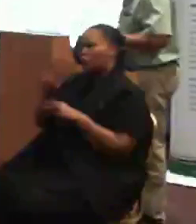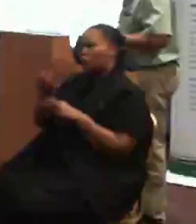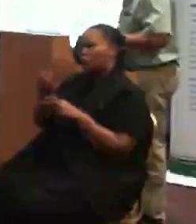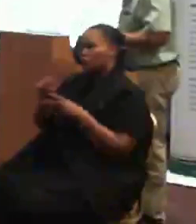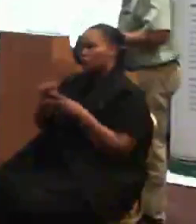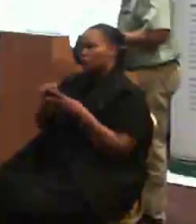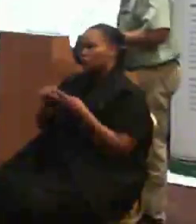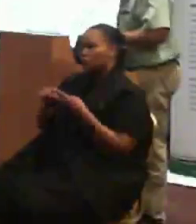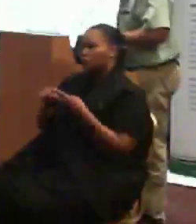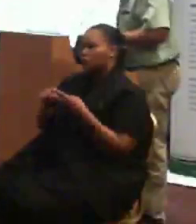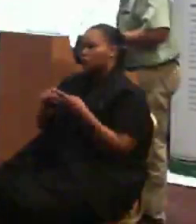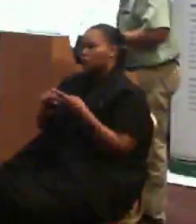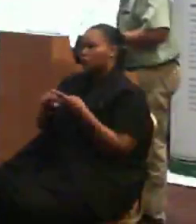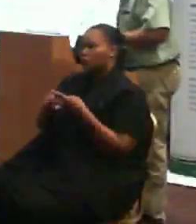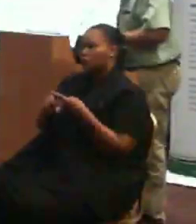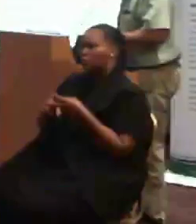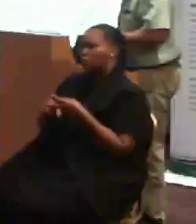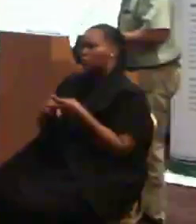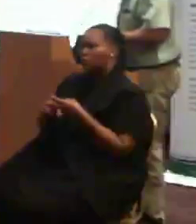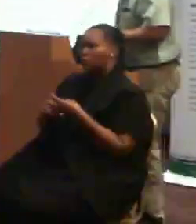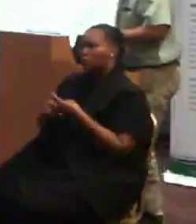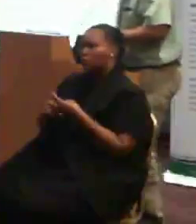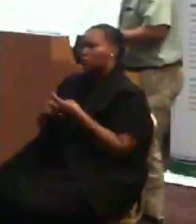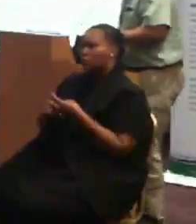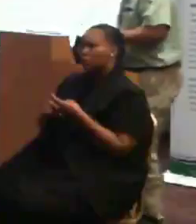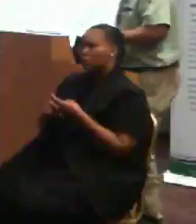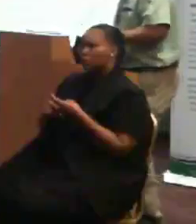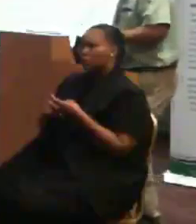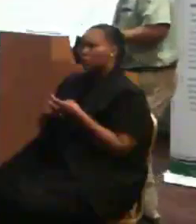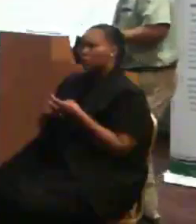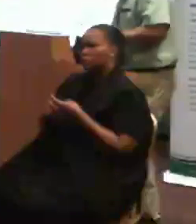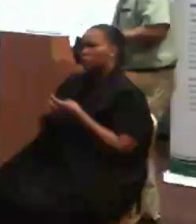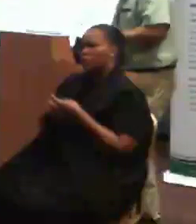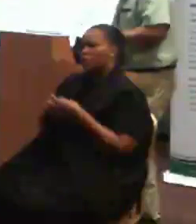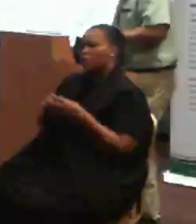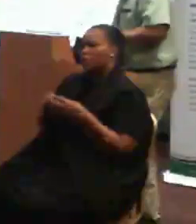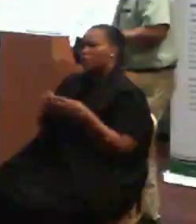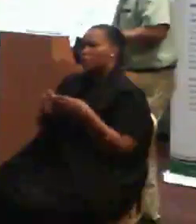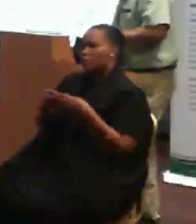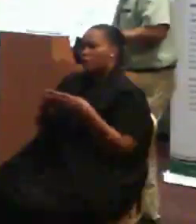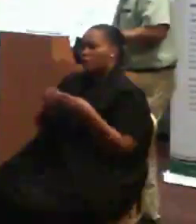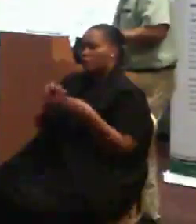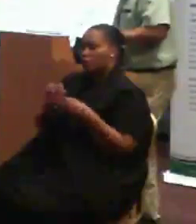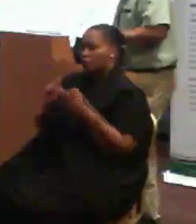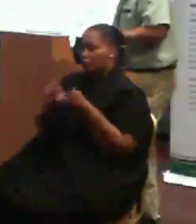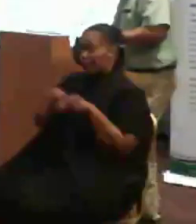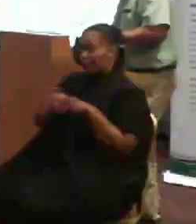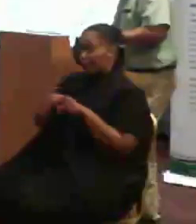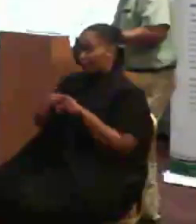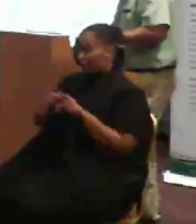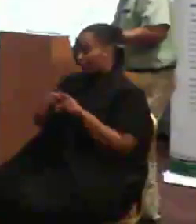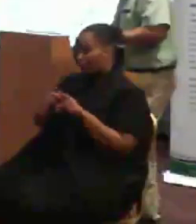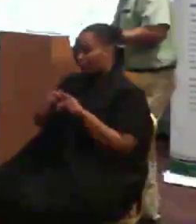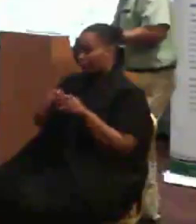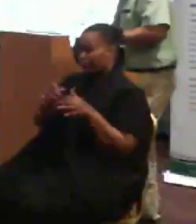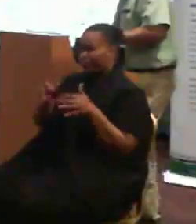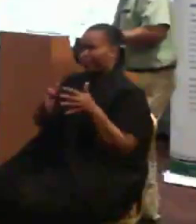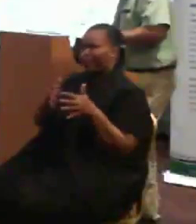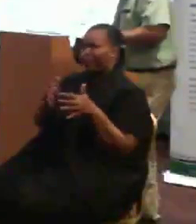What amount of self-generation do your members have? What is,